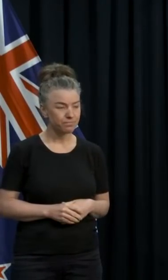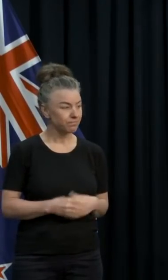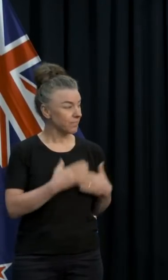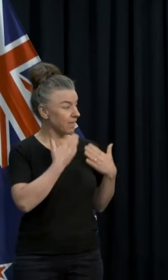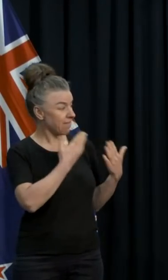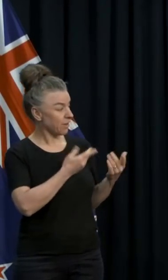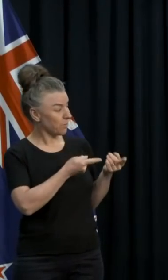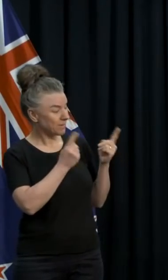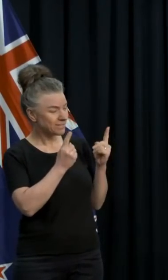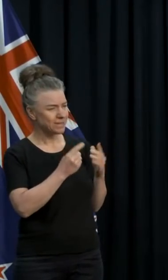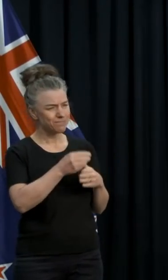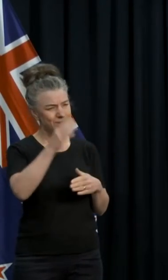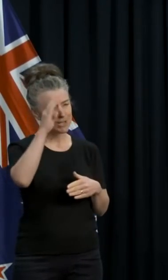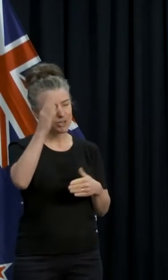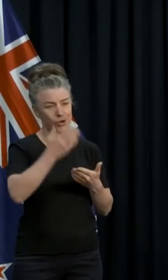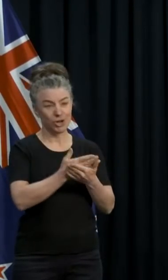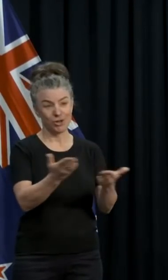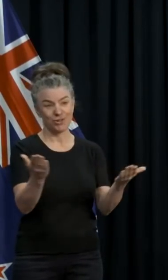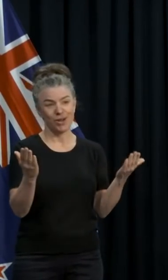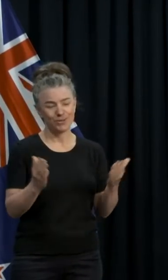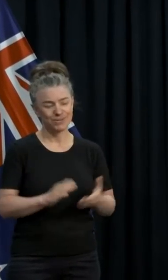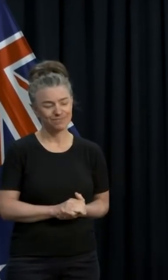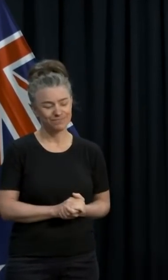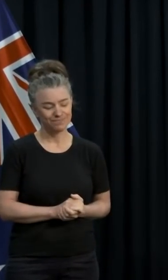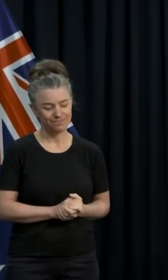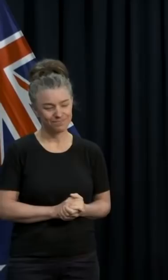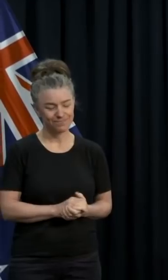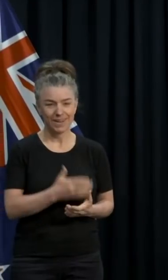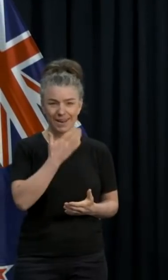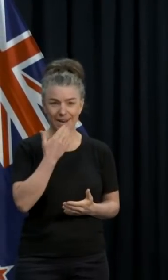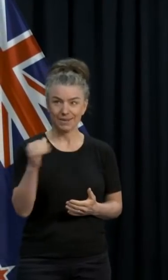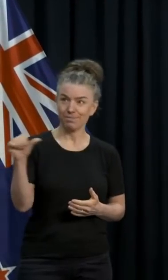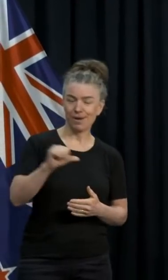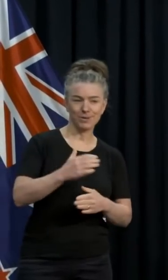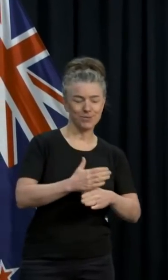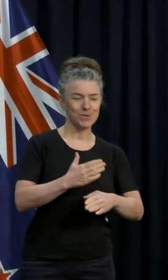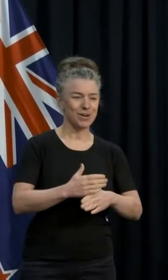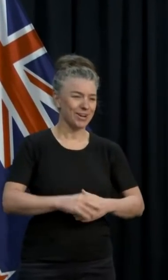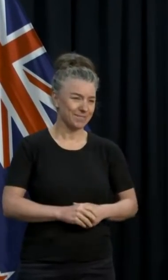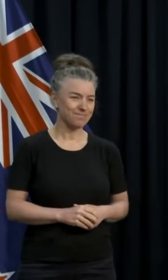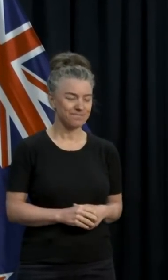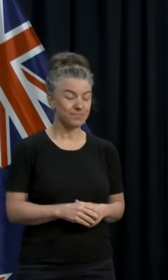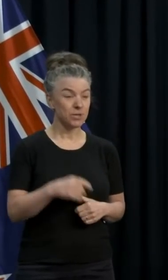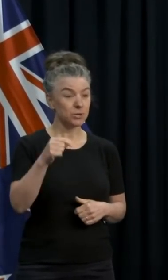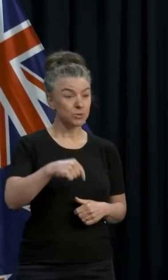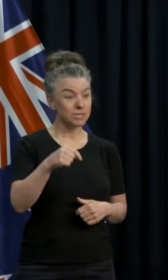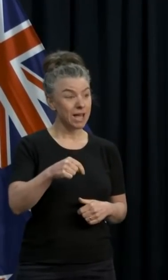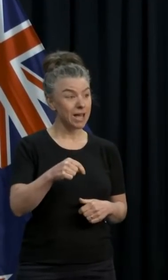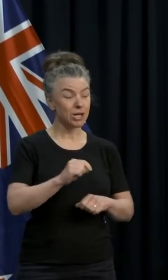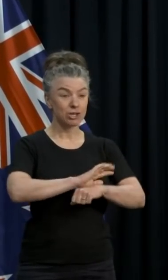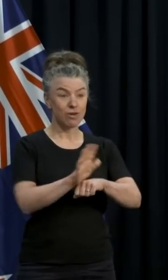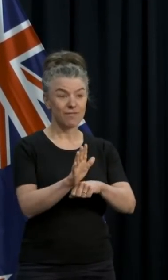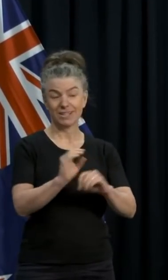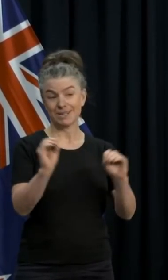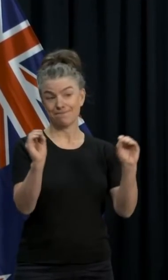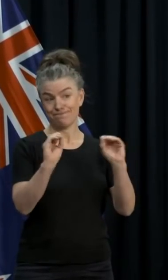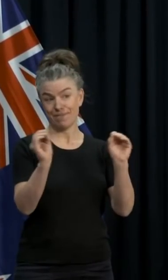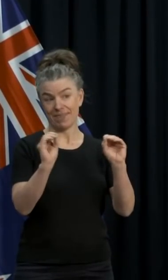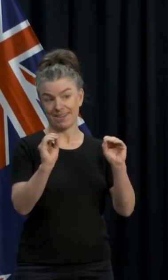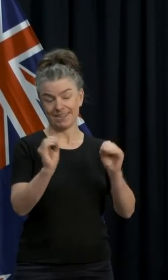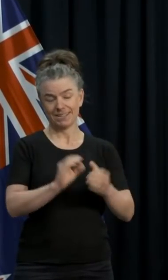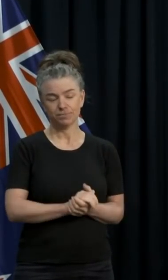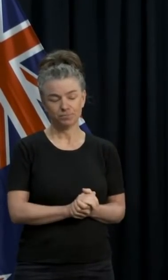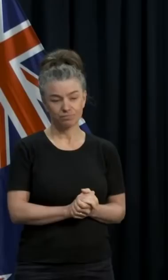Thank you, Minister. Kia ora koutou katoa. Nice to be back. Today there are no new cases of